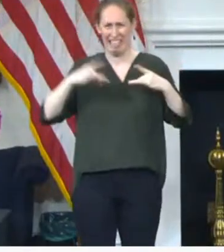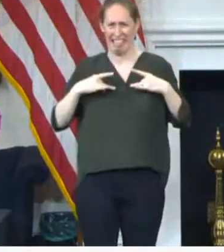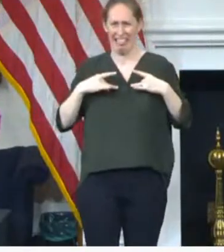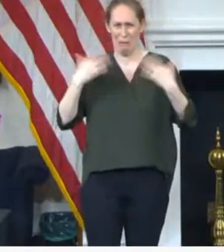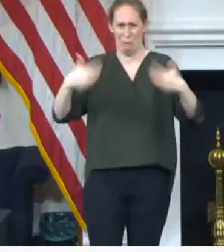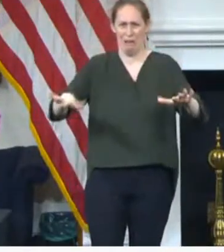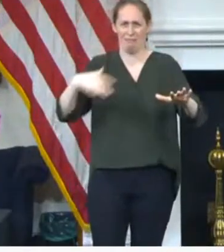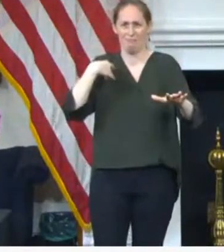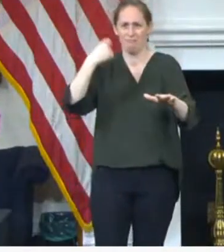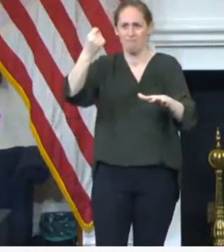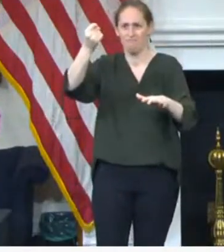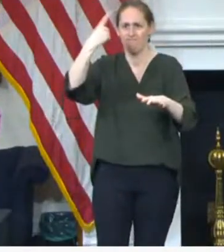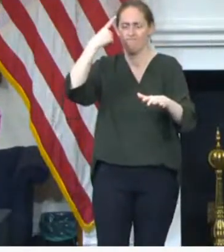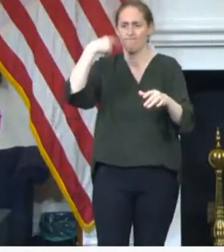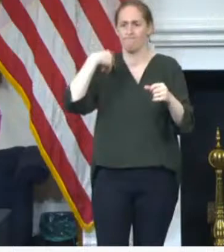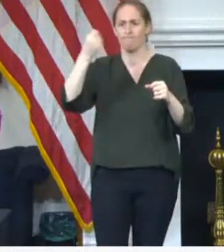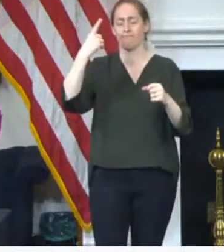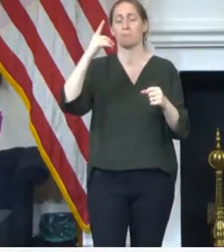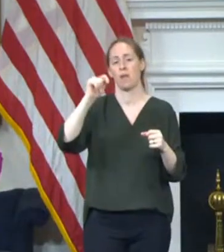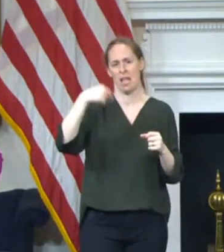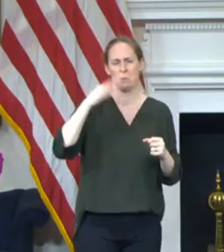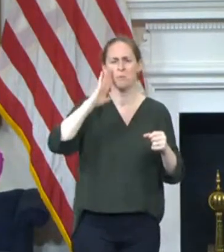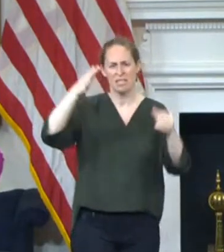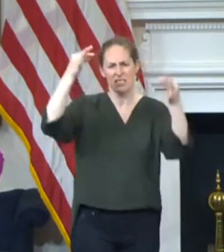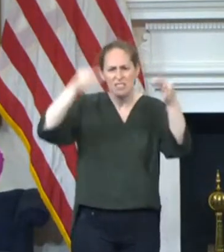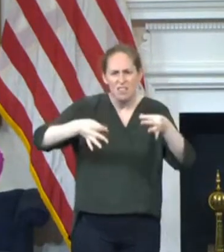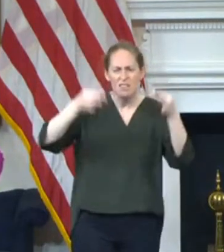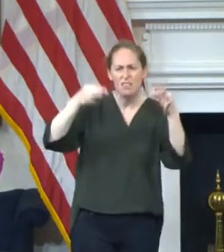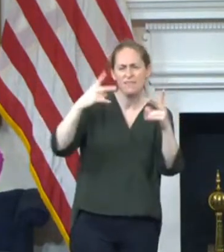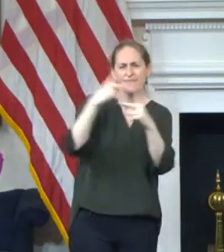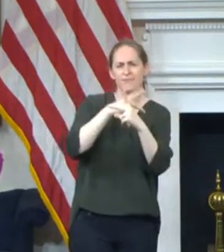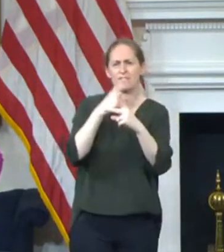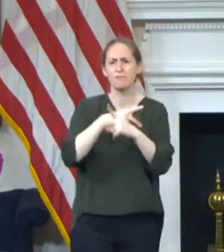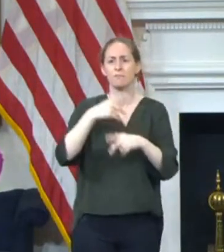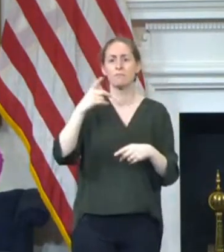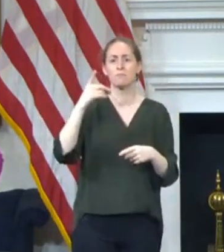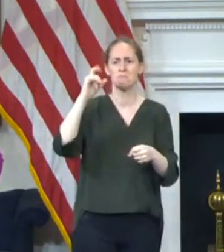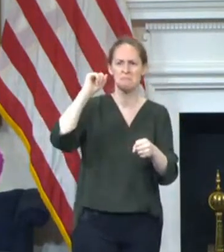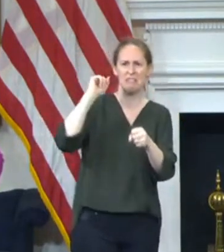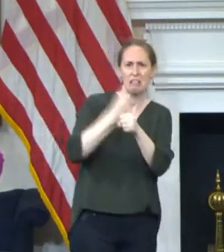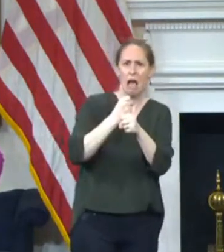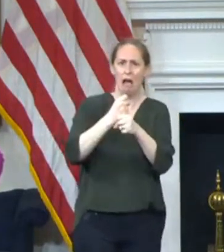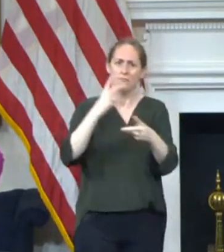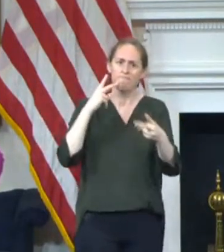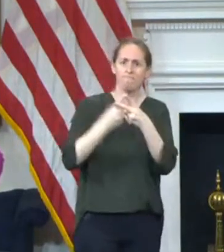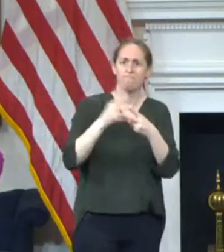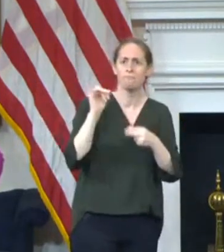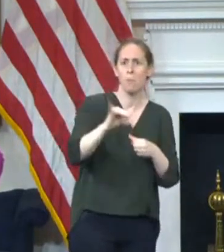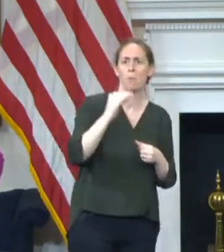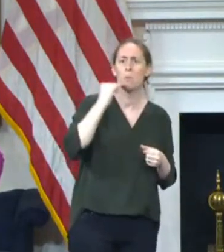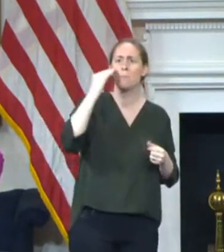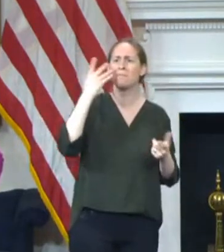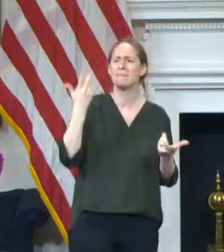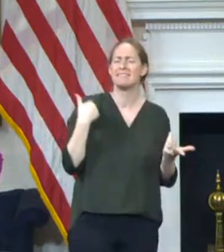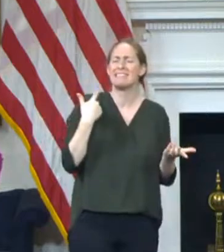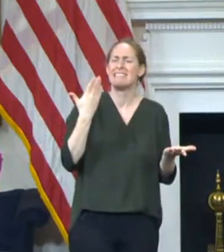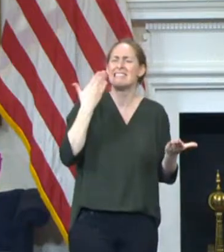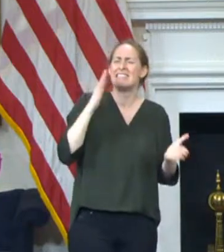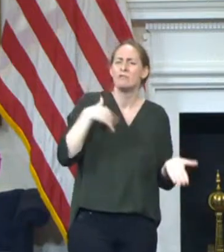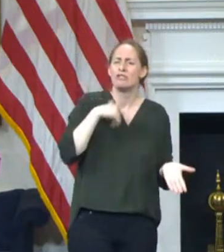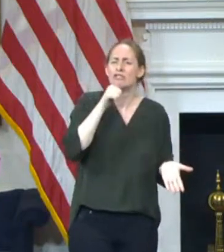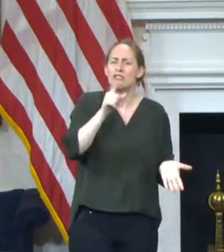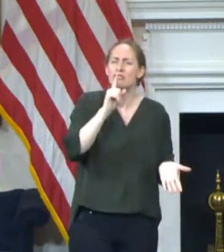have to make. And I don't know what the definition of a lockdown is. We never really had a lockdown. We didn't even have a stay-at-home order. We had